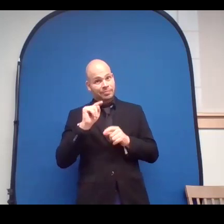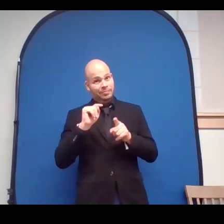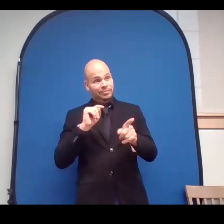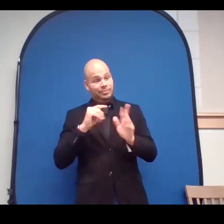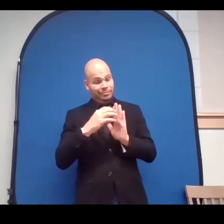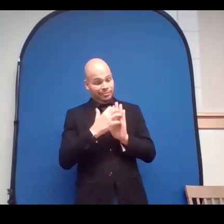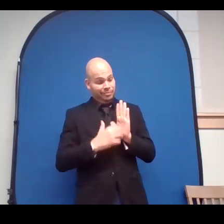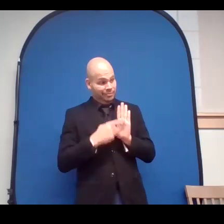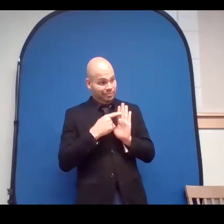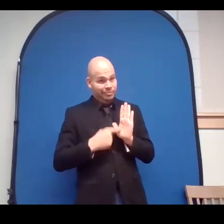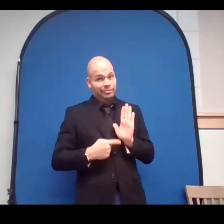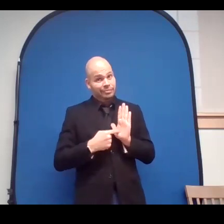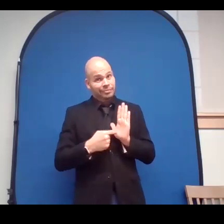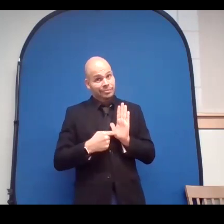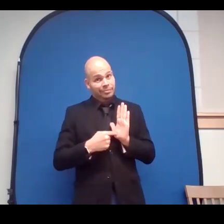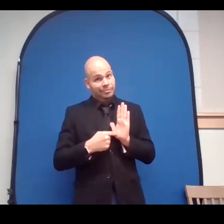told him that on September